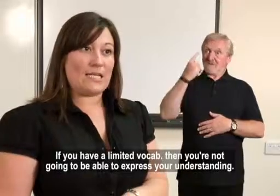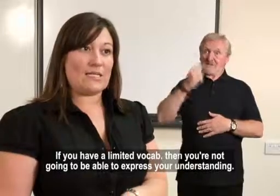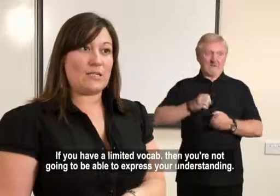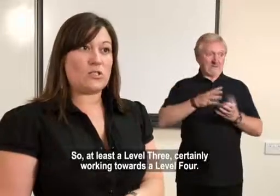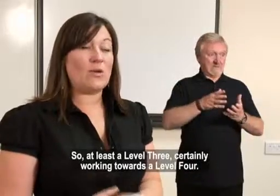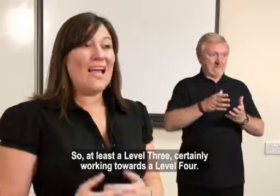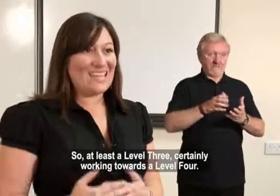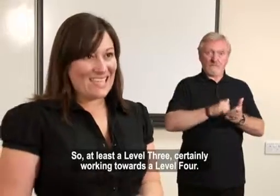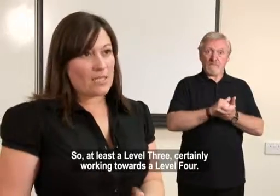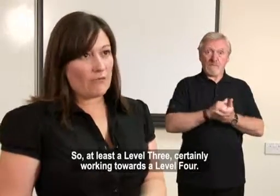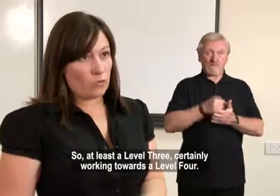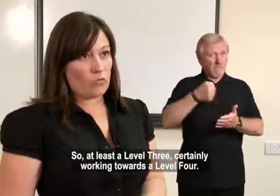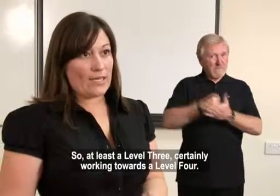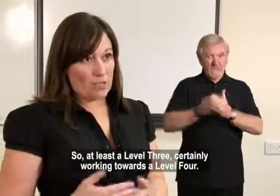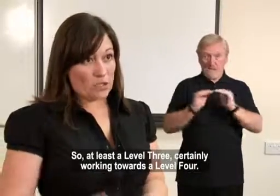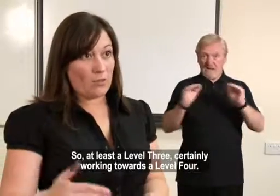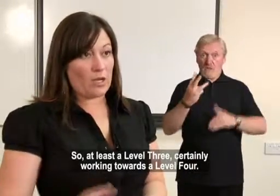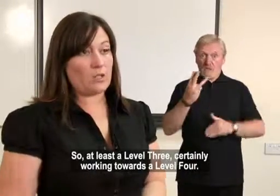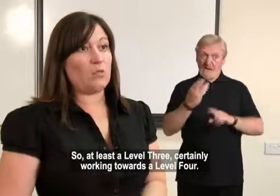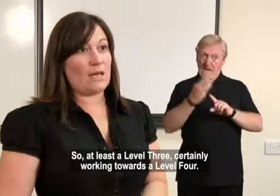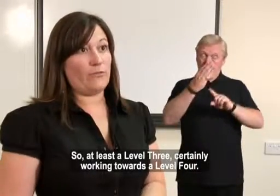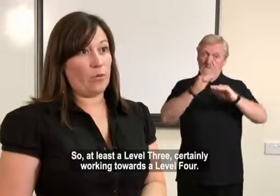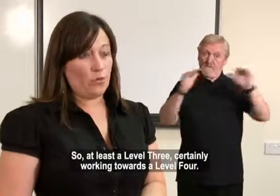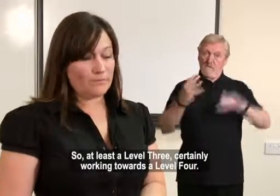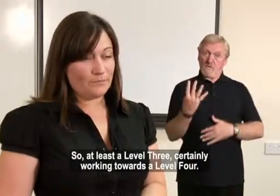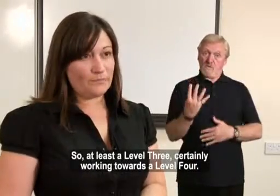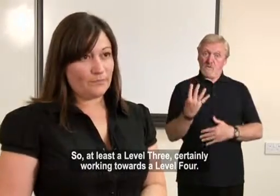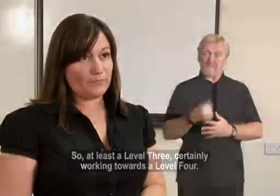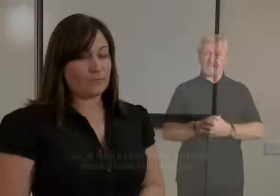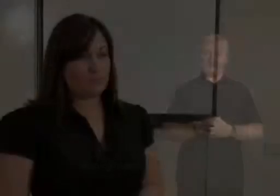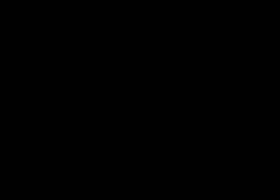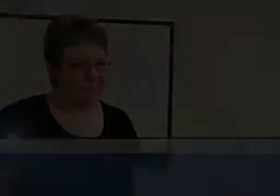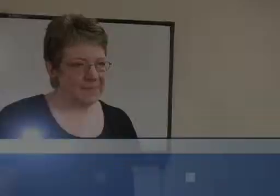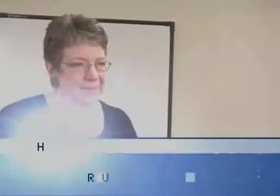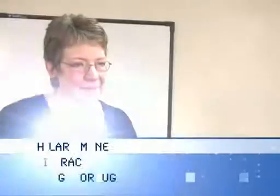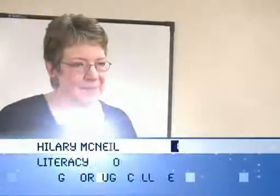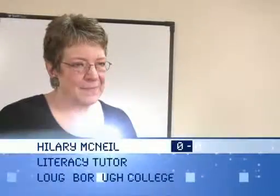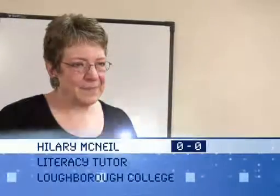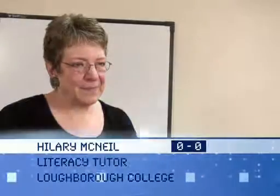your understanding. So at least a level 3, certainly working towards a level 4.